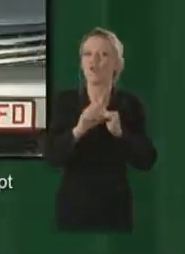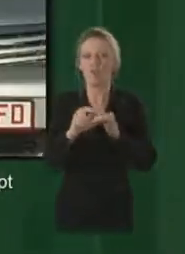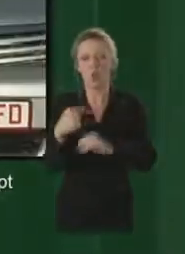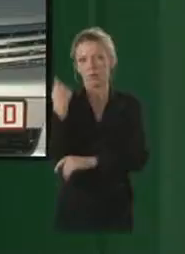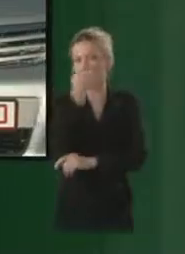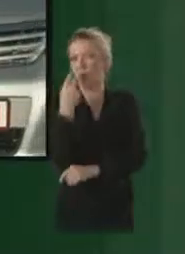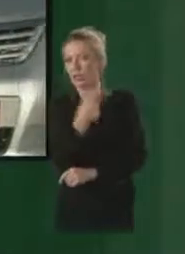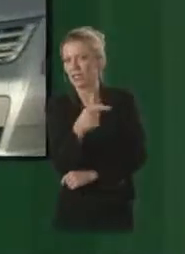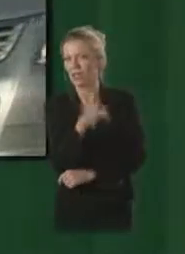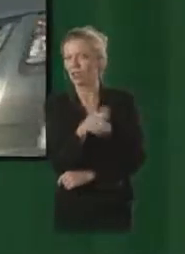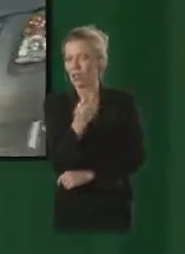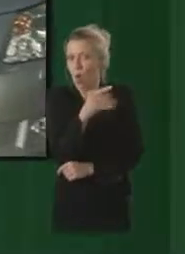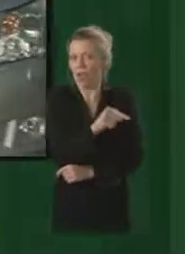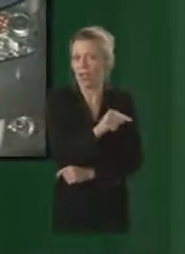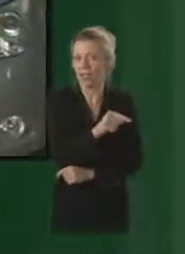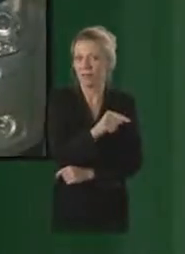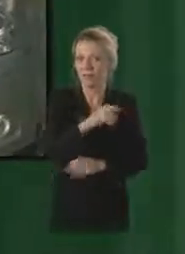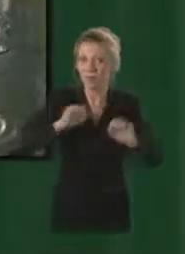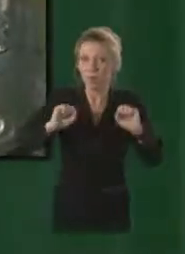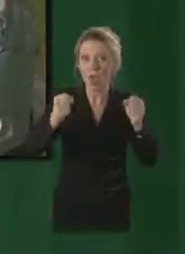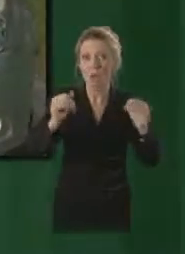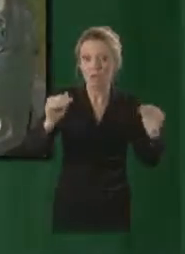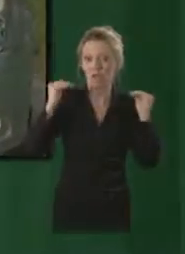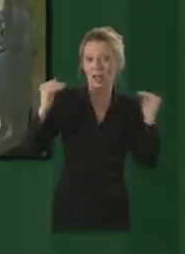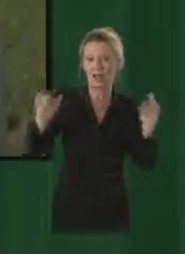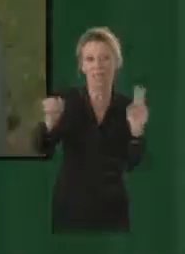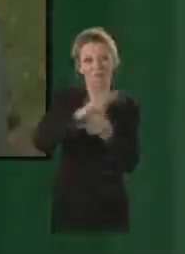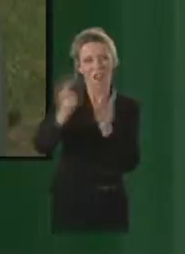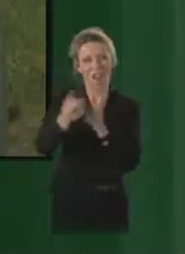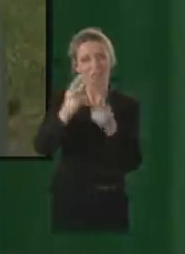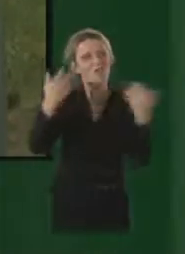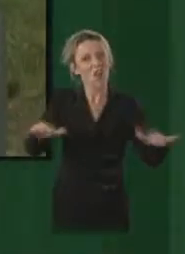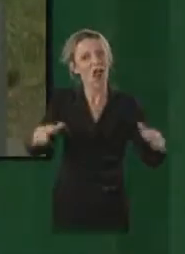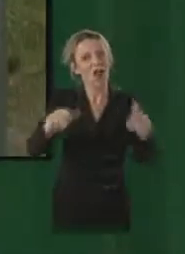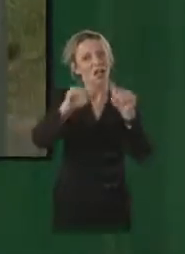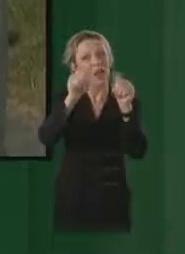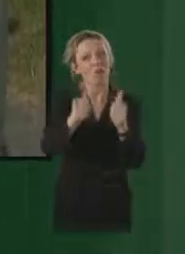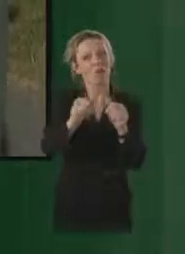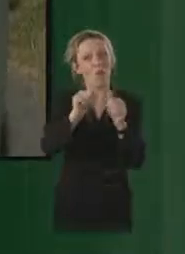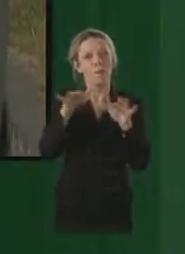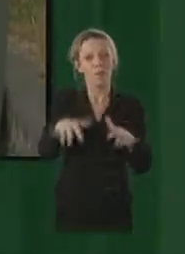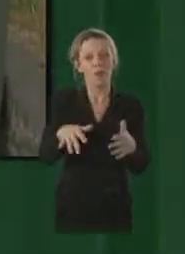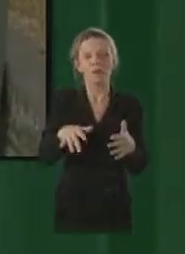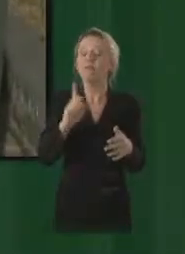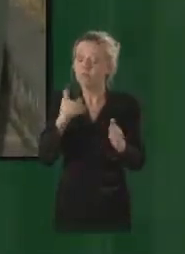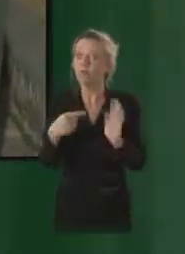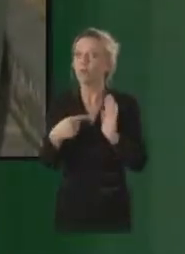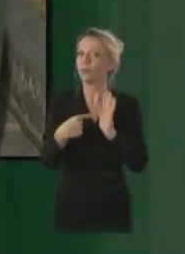Dynamic lines interspersed with free geometric shapes, arousing sympathy and satisfaction without boring the